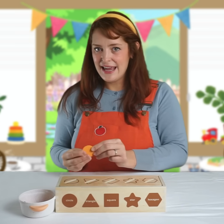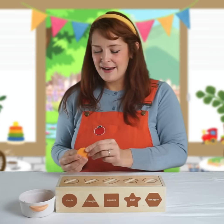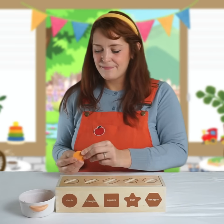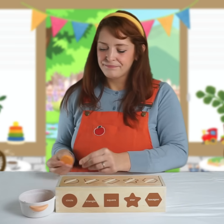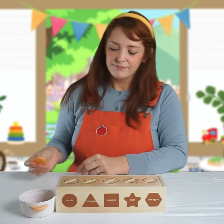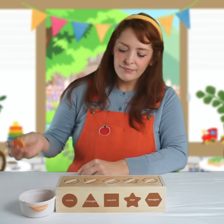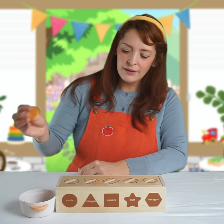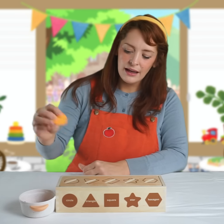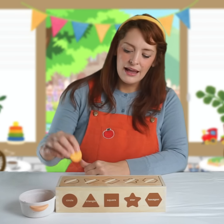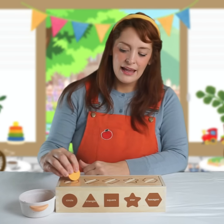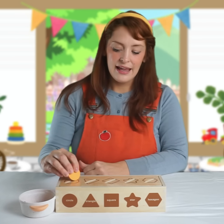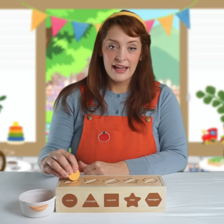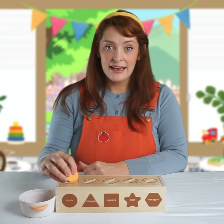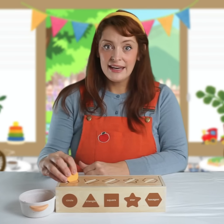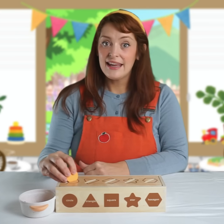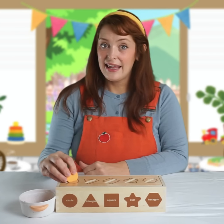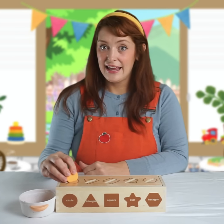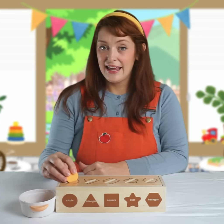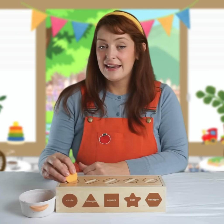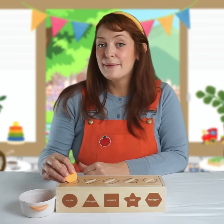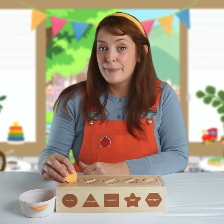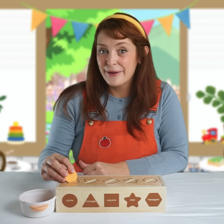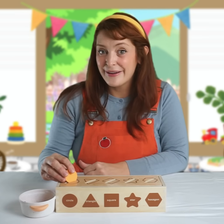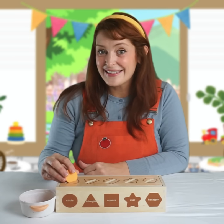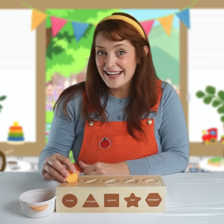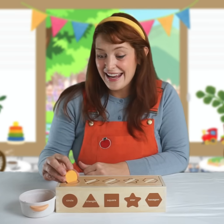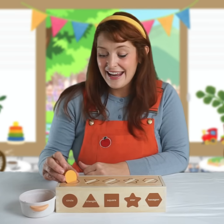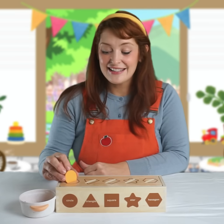in. In, put it